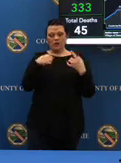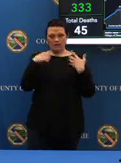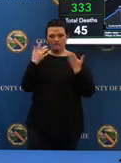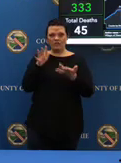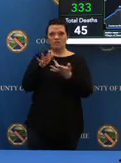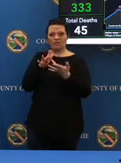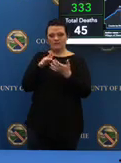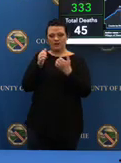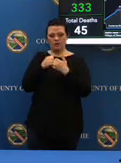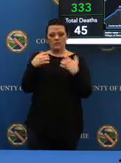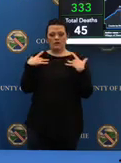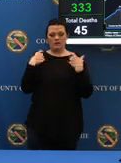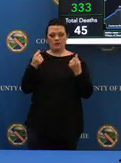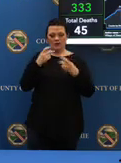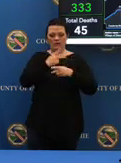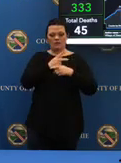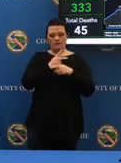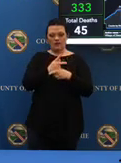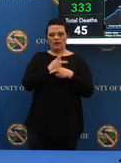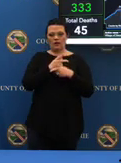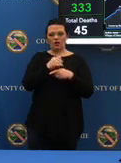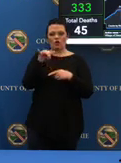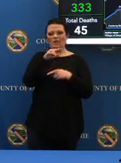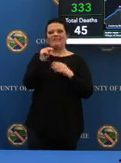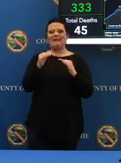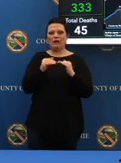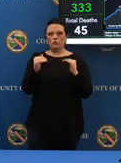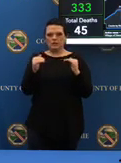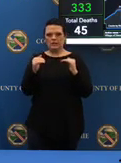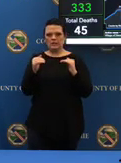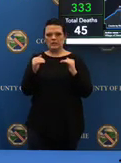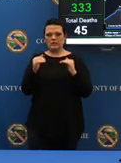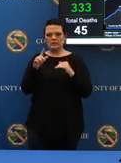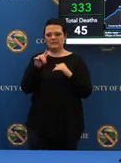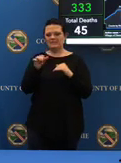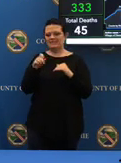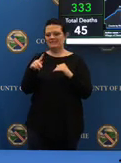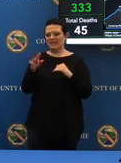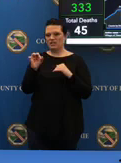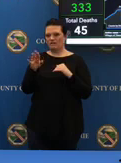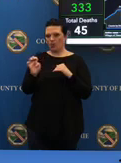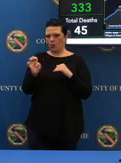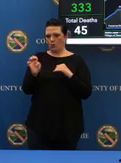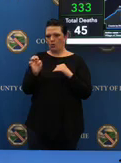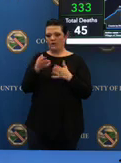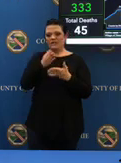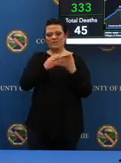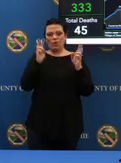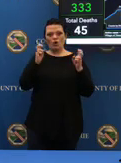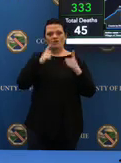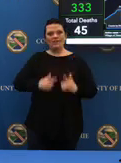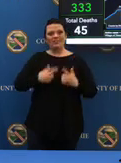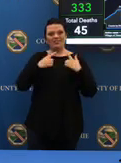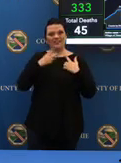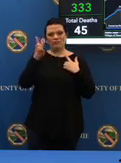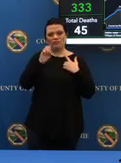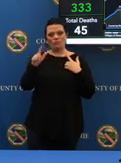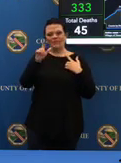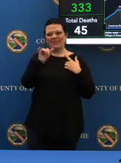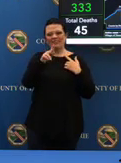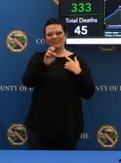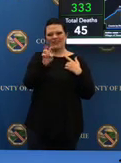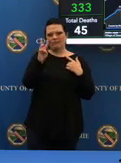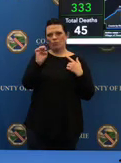with the Healthcare Inequities Task Force. We have talked. It's part of our Live Well Erie plan. I know you're aware of the Live Well Erie